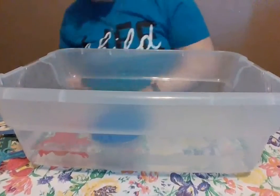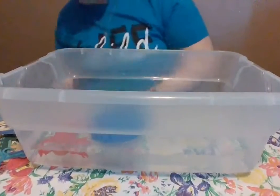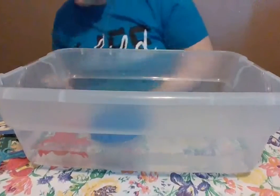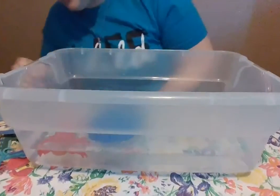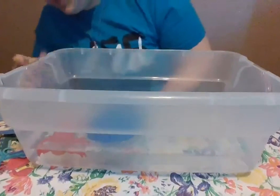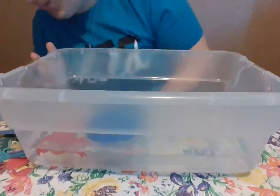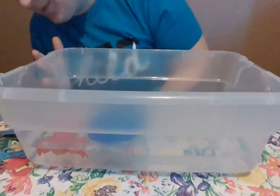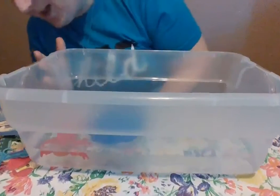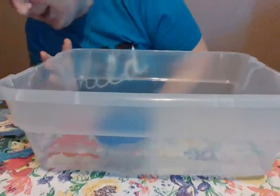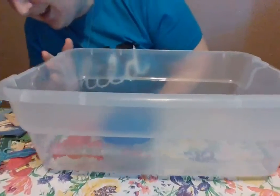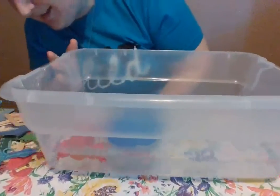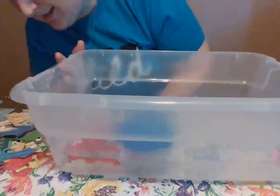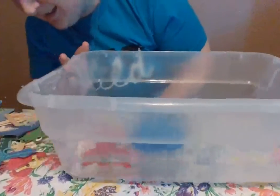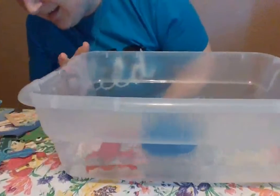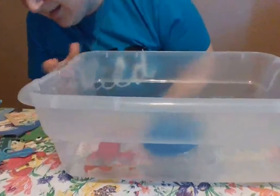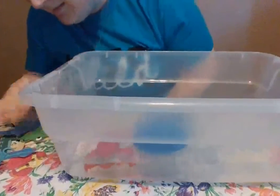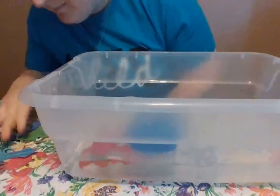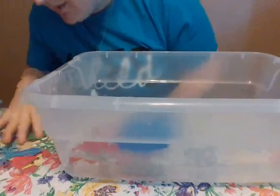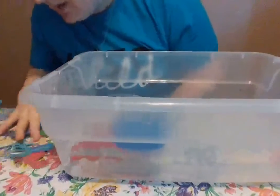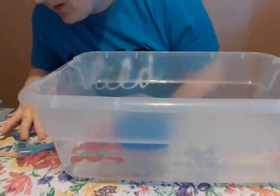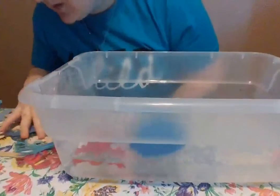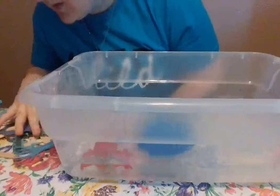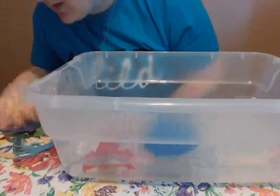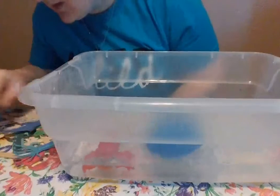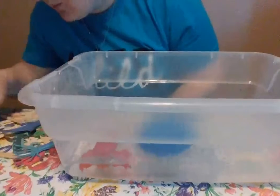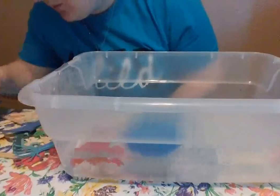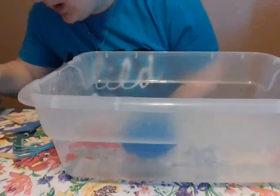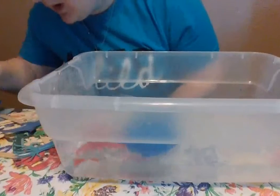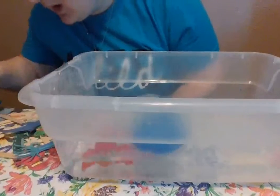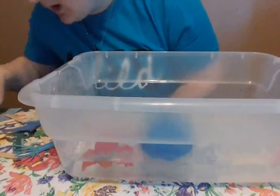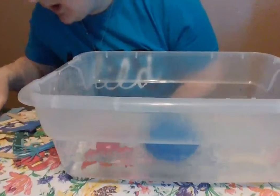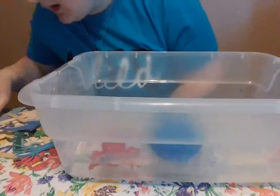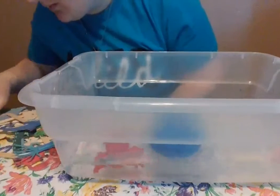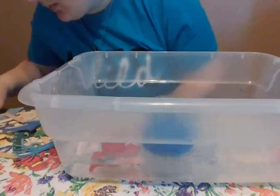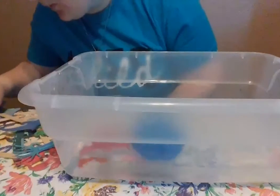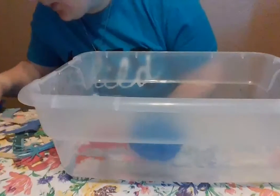Good job, guys. Let's just do one more.